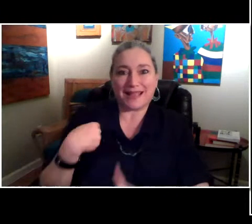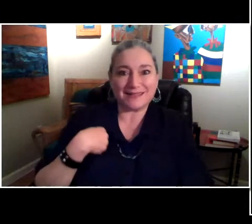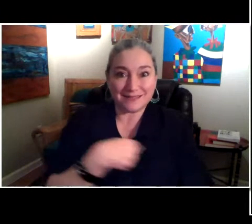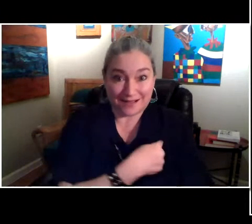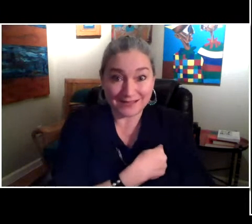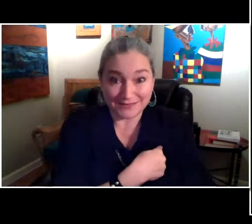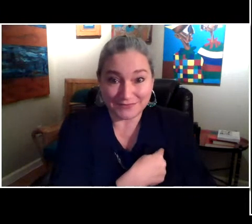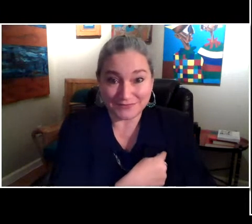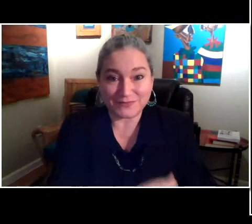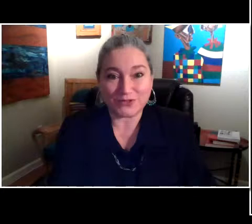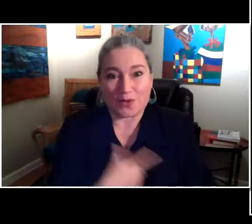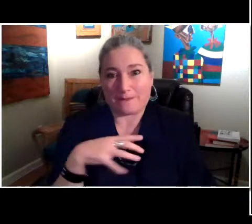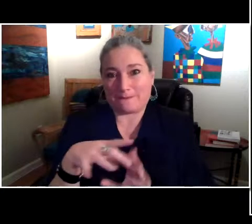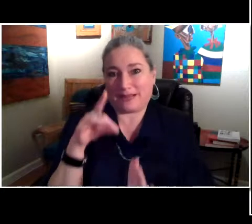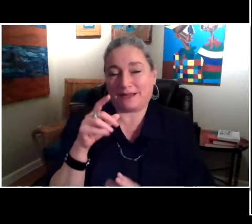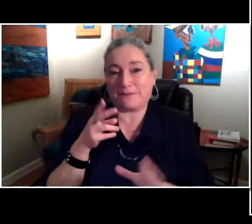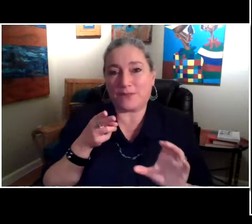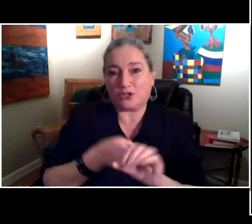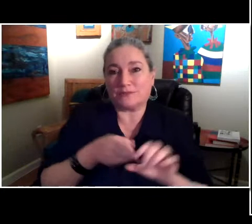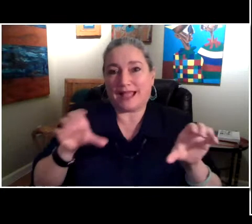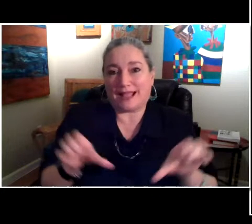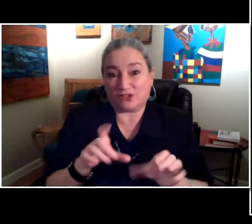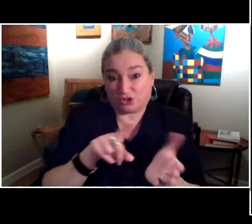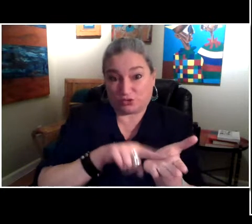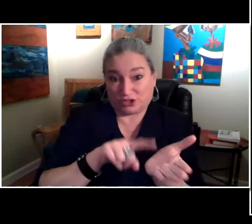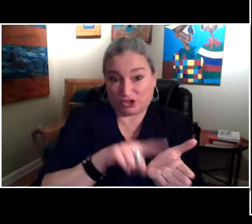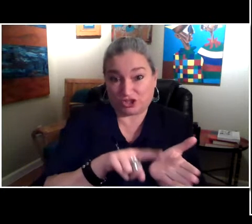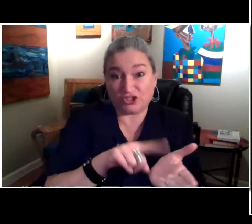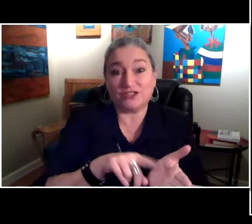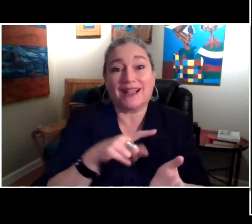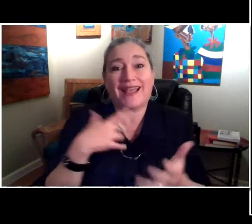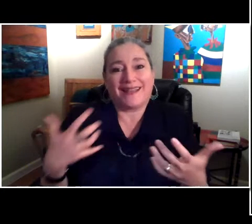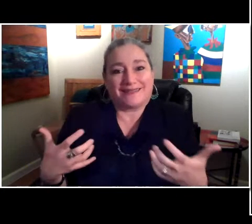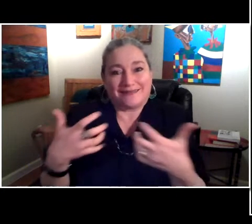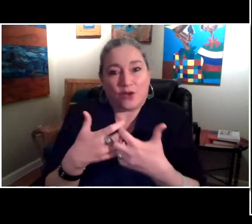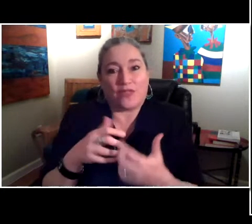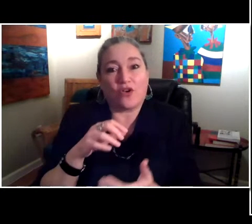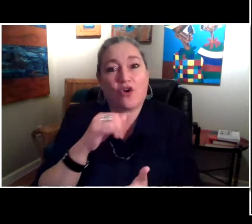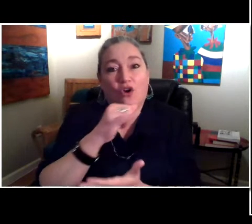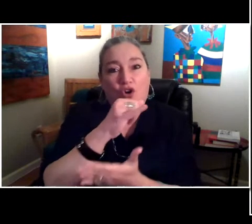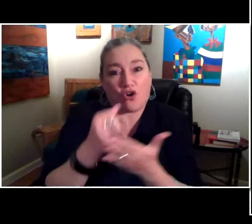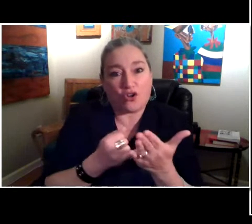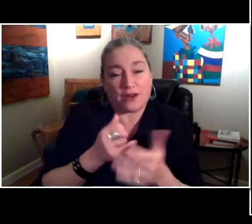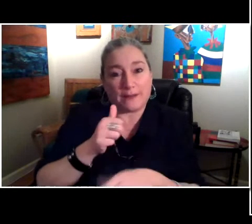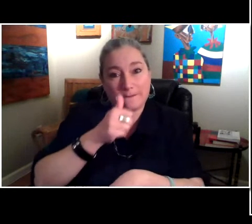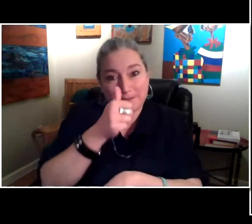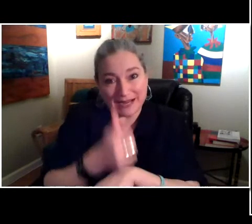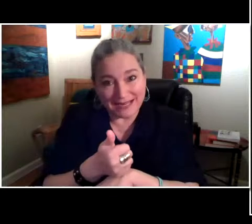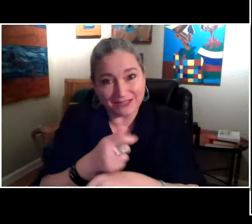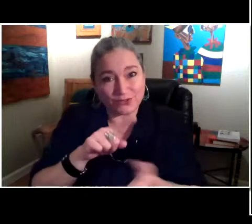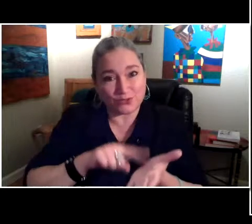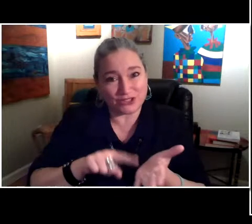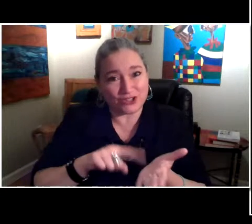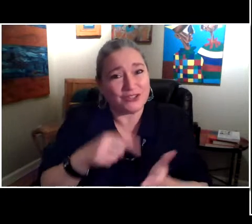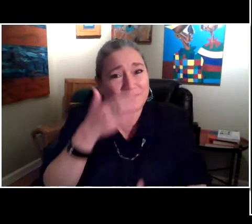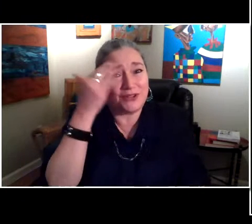of people. This is us working together to study systems that impact us. And that's called